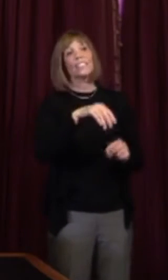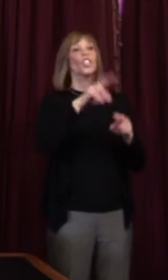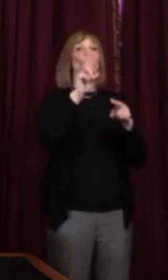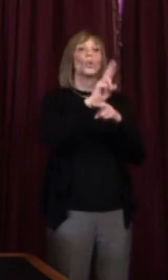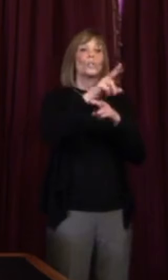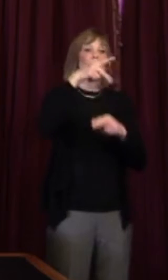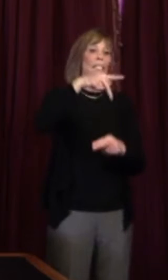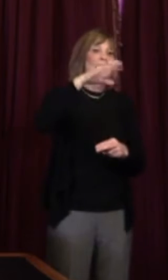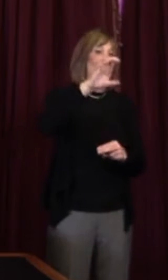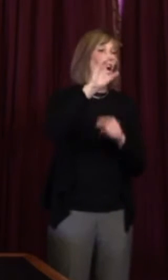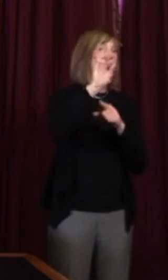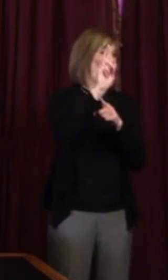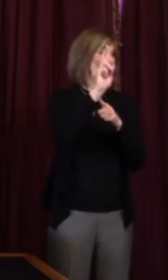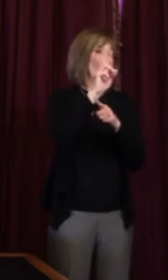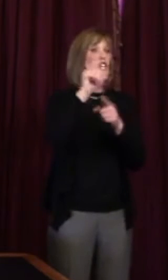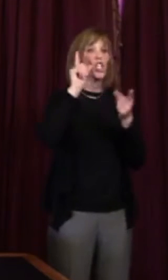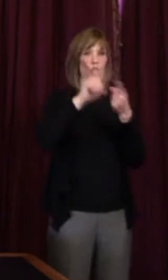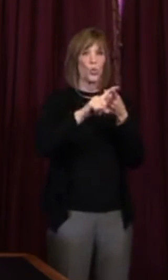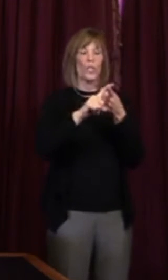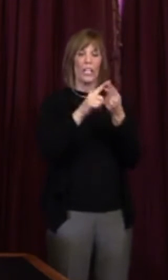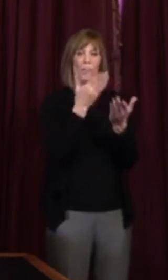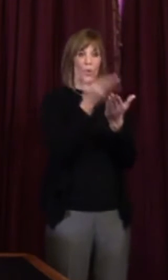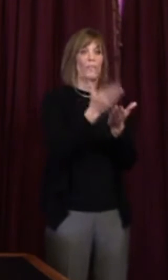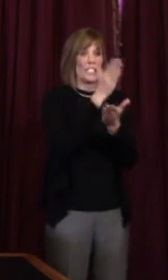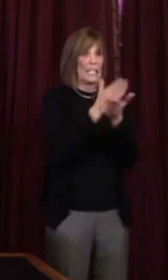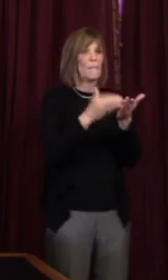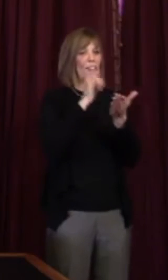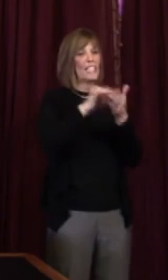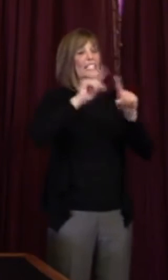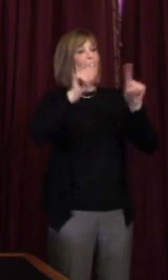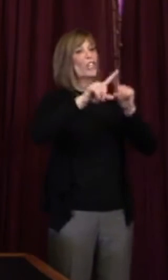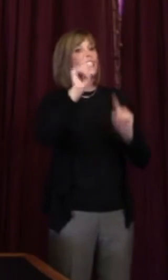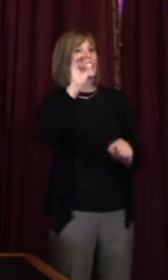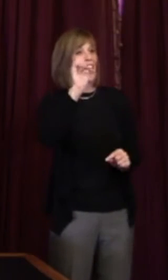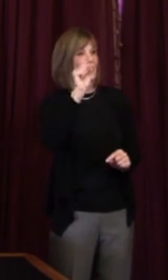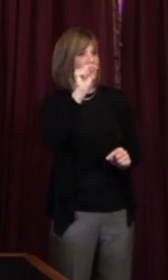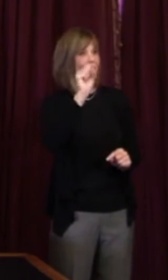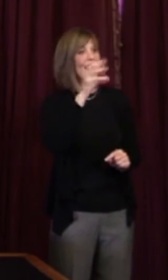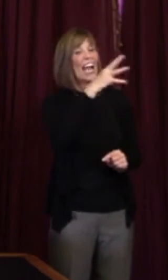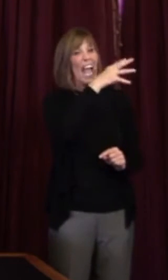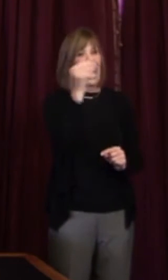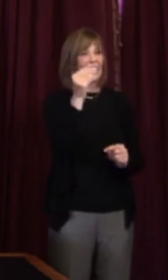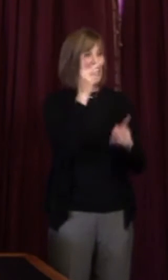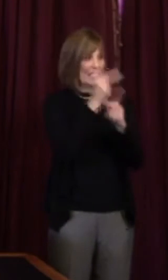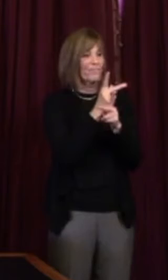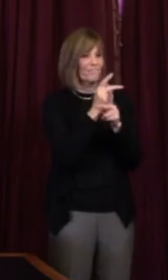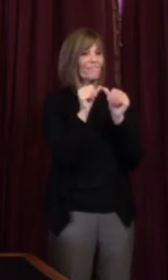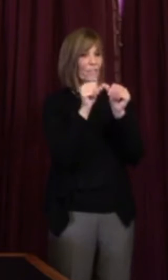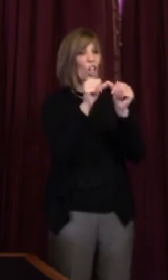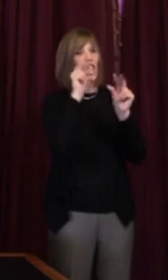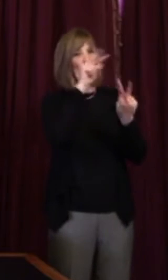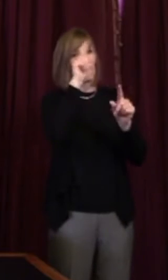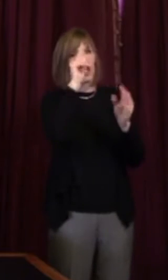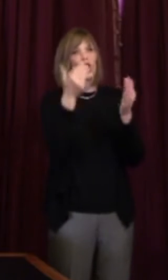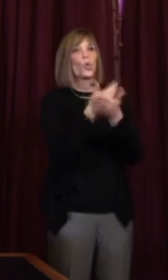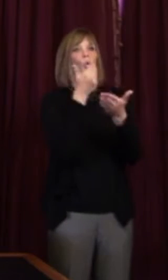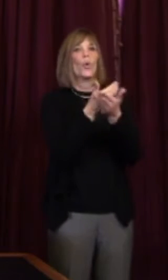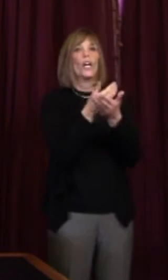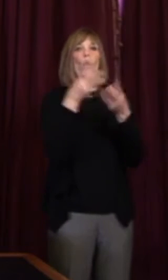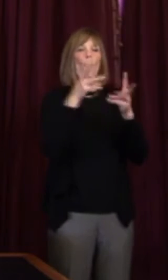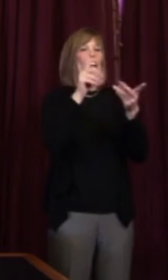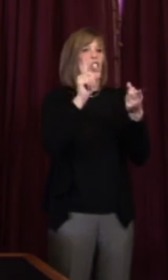gold standard, to validate some of the antigen test, and then continue to, you know, look for new options to